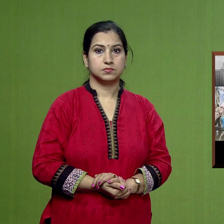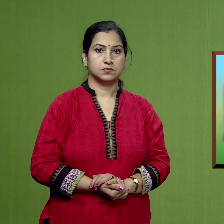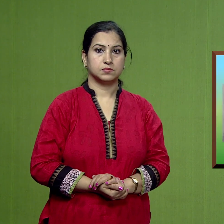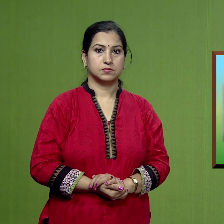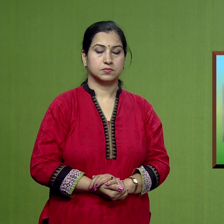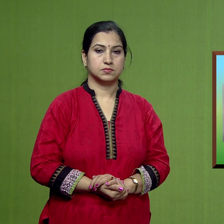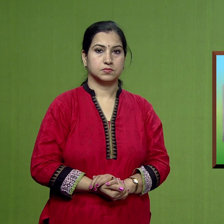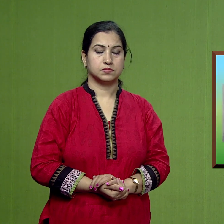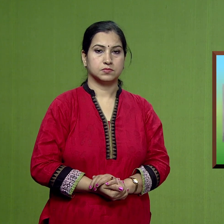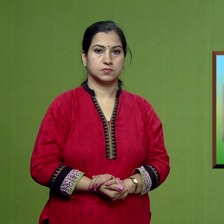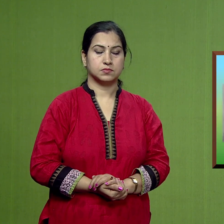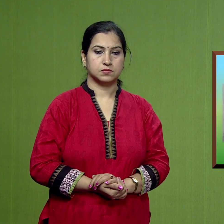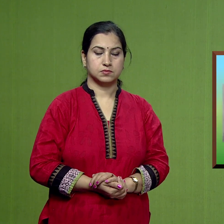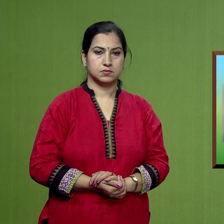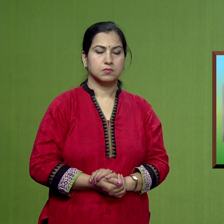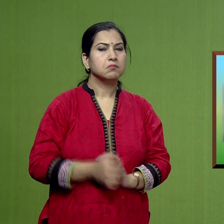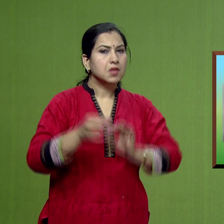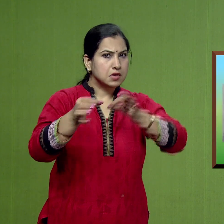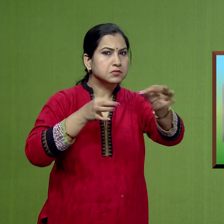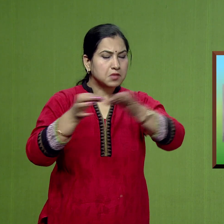A good example of air pollution